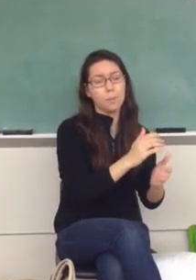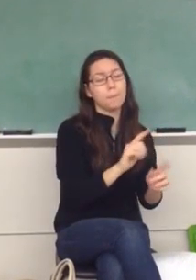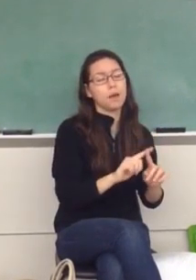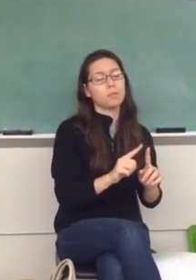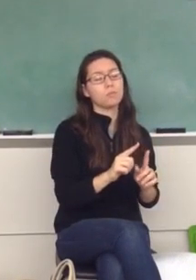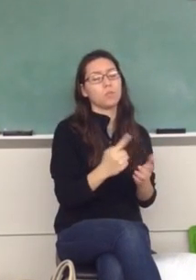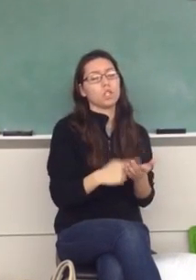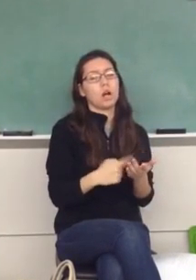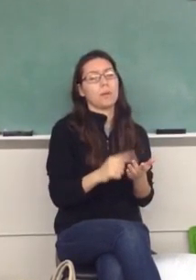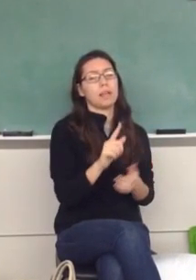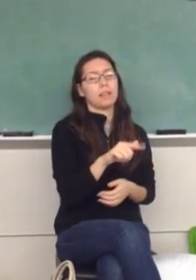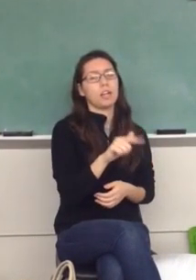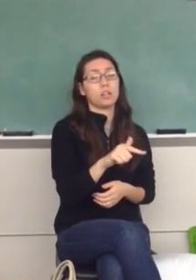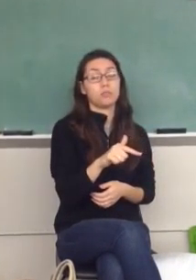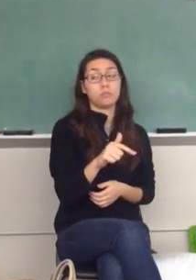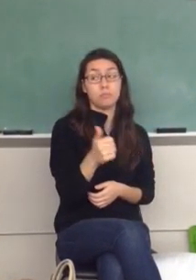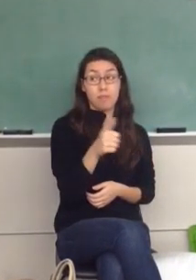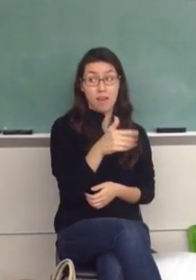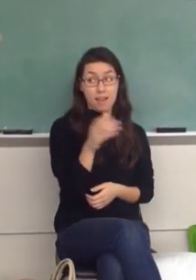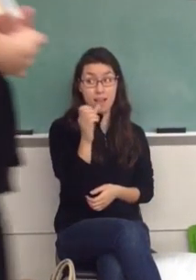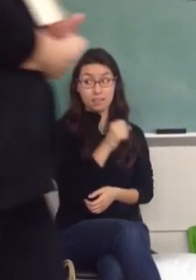guesses? No.